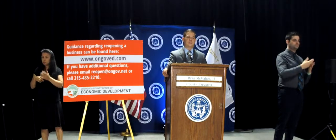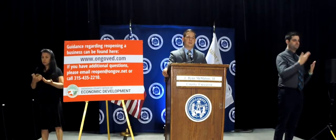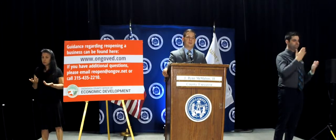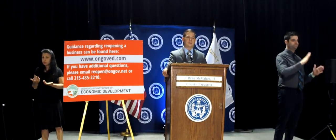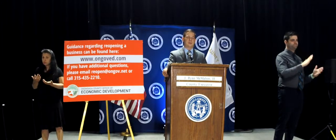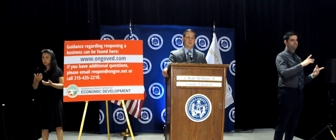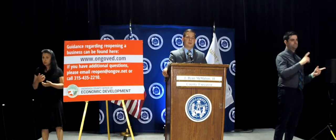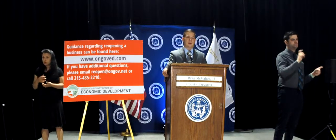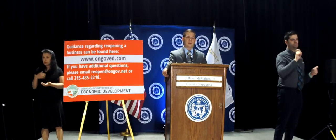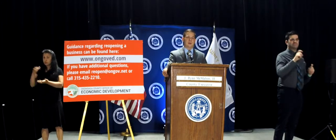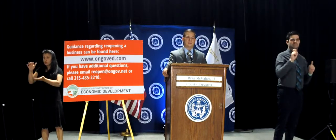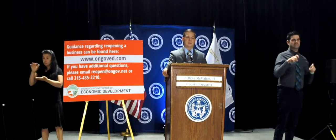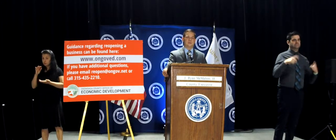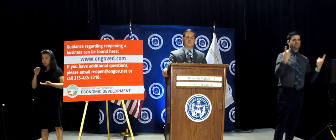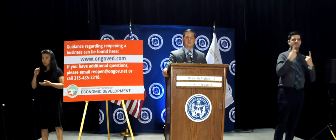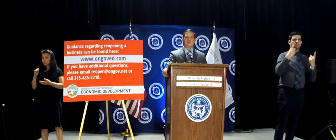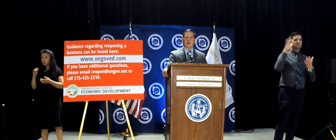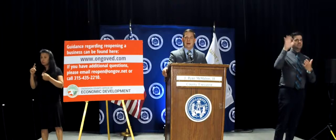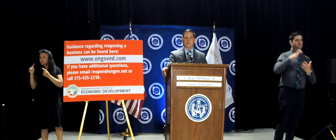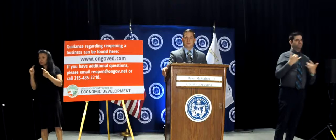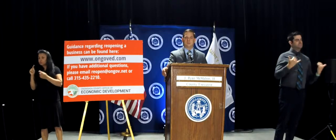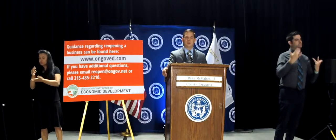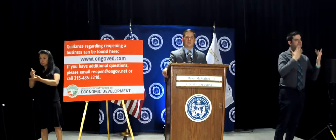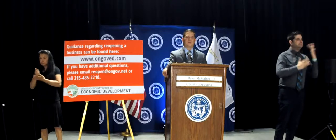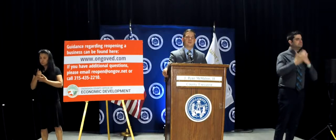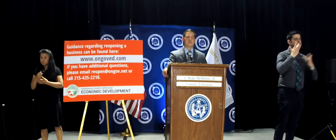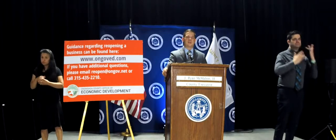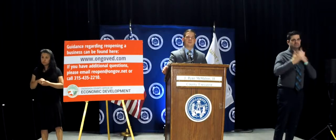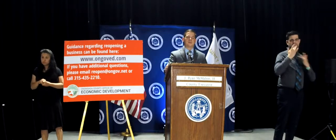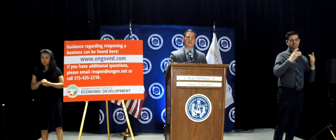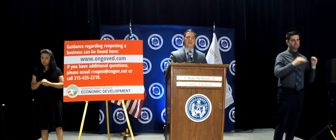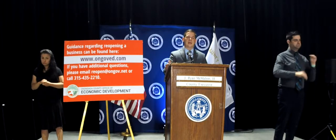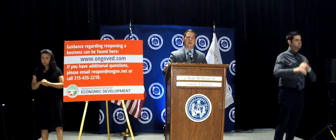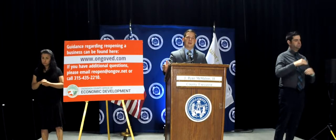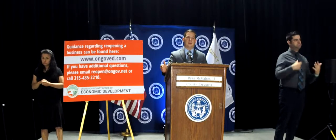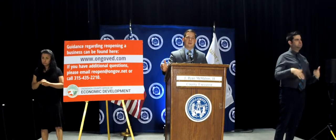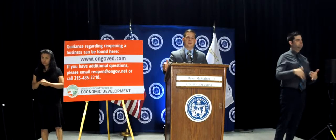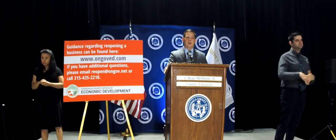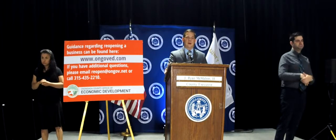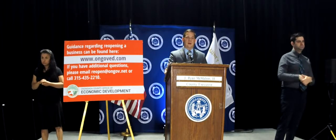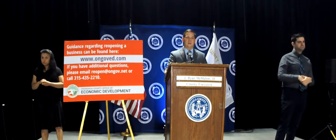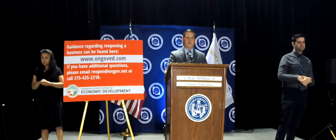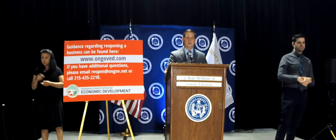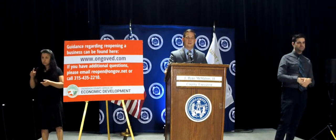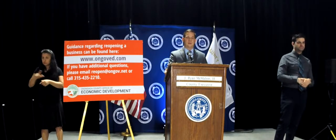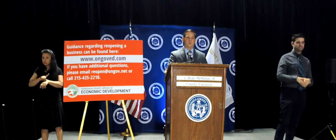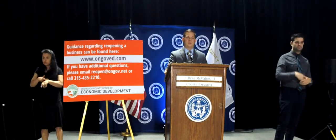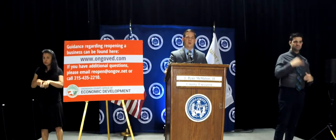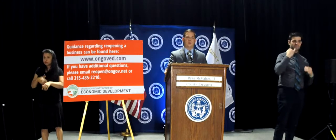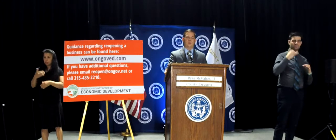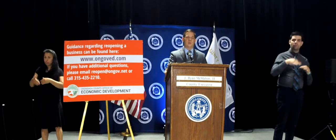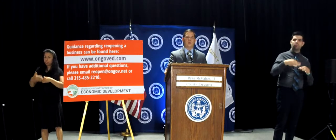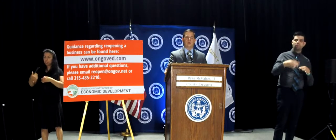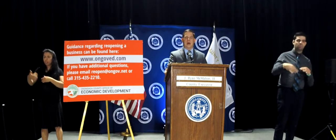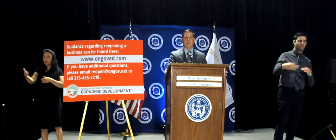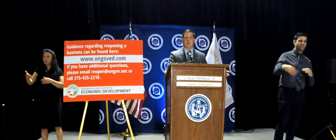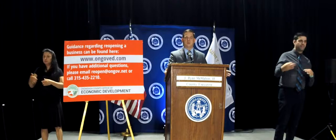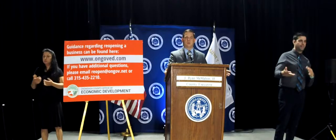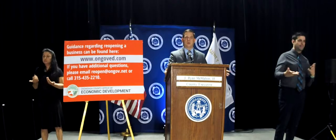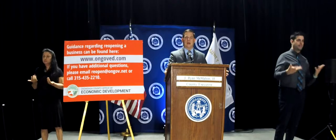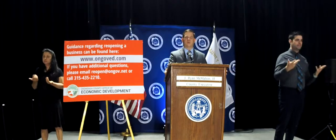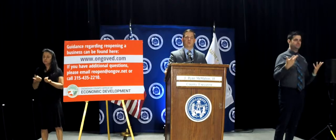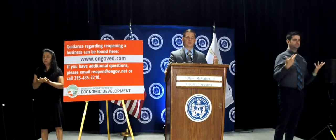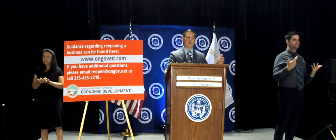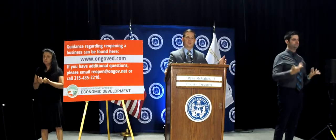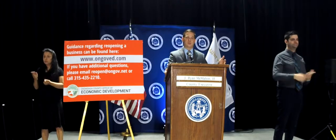we can get something that gives us at least options. But if this thing keeps delaying, then what would happen